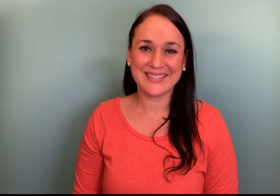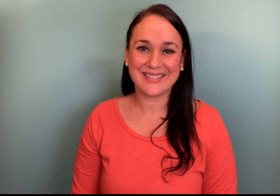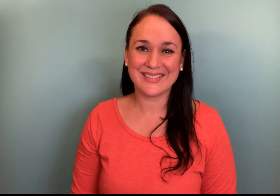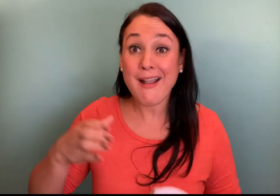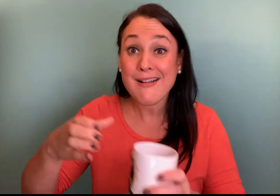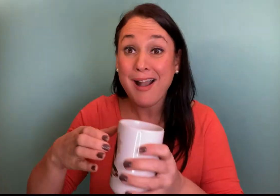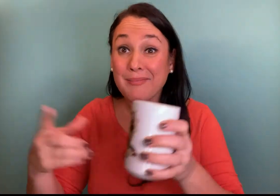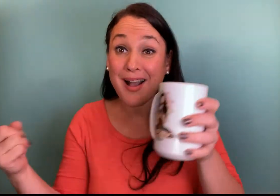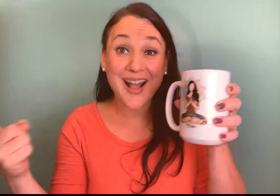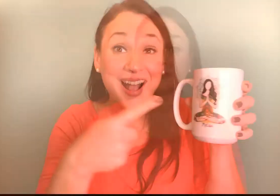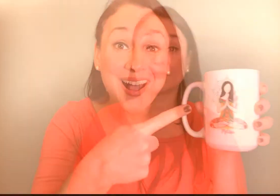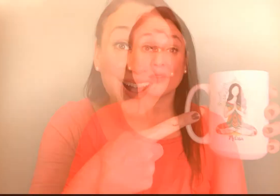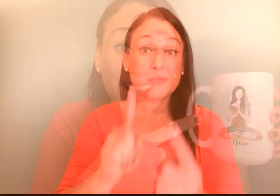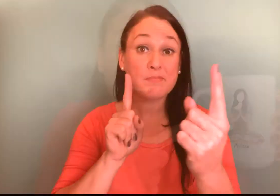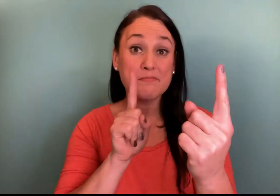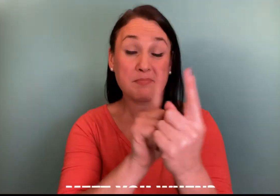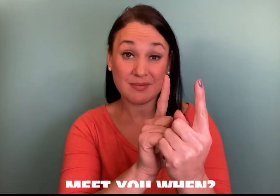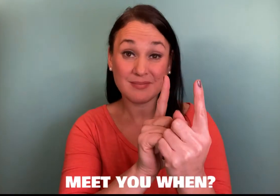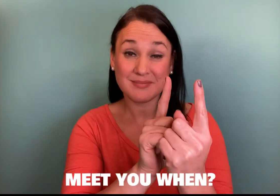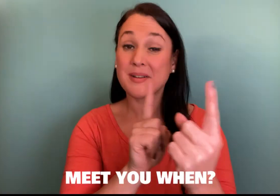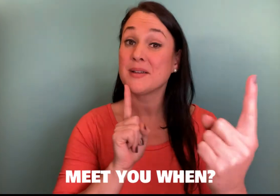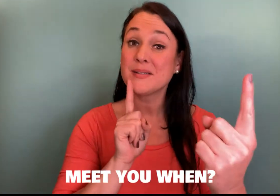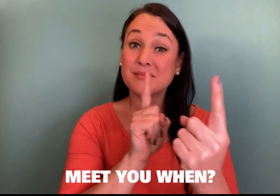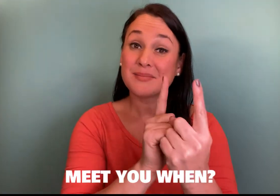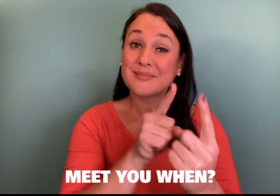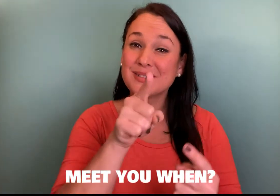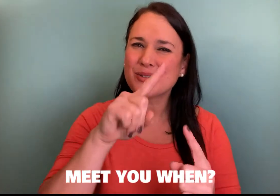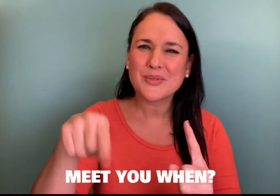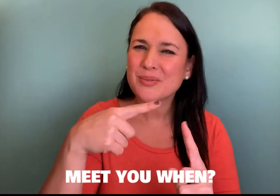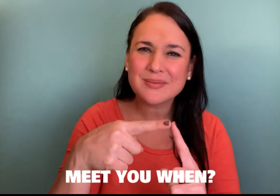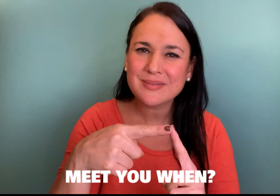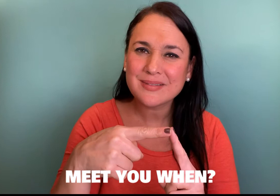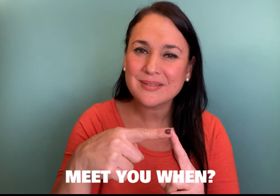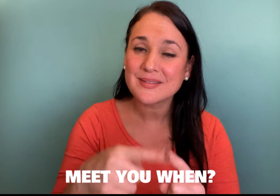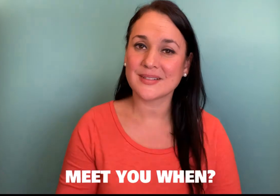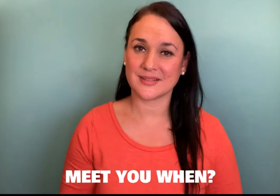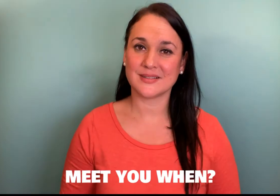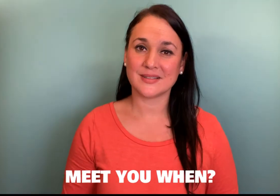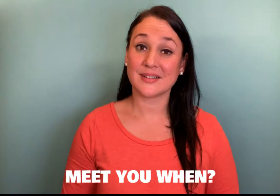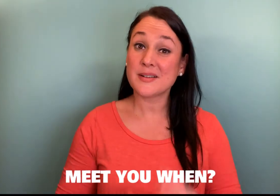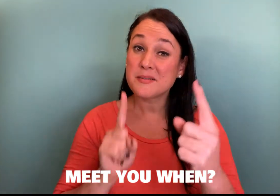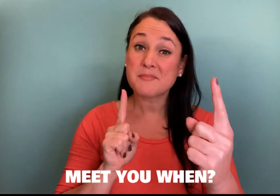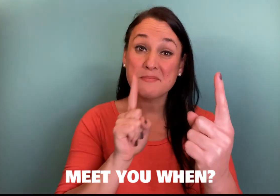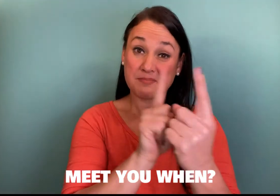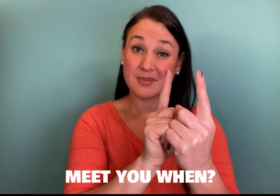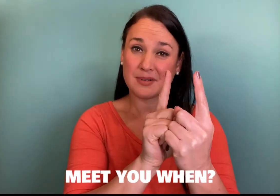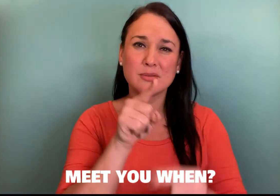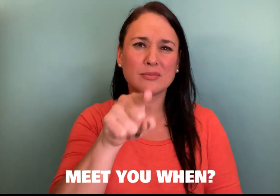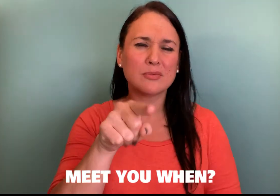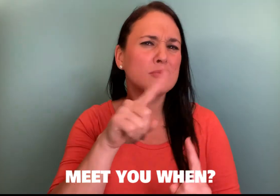here. My cup's right here. Meet. Meet you when? Meet